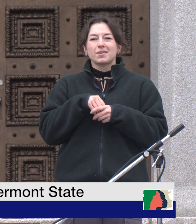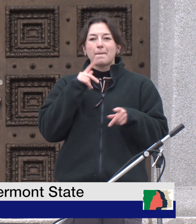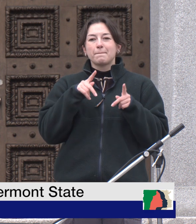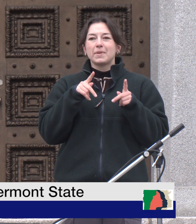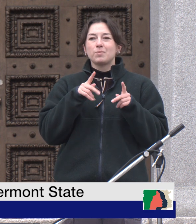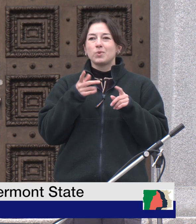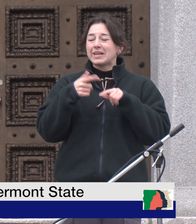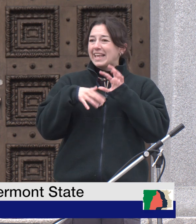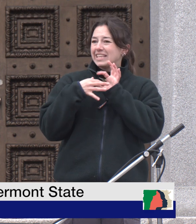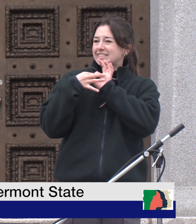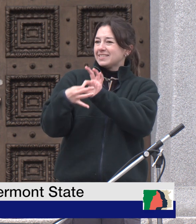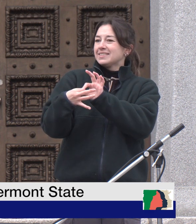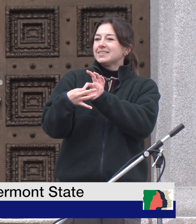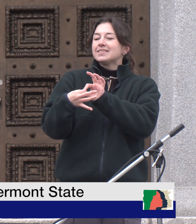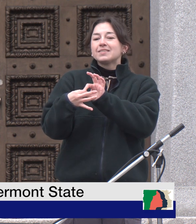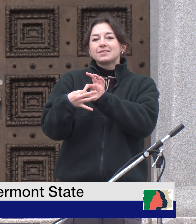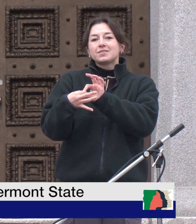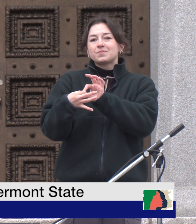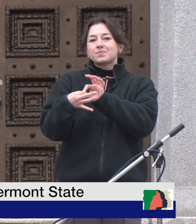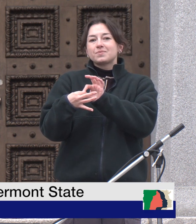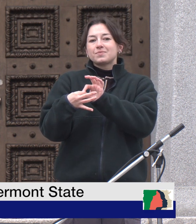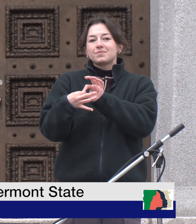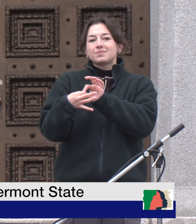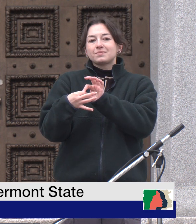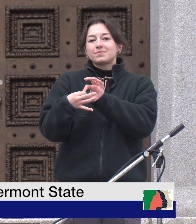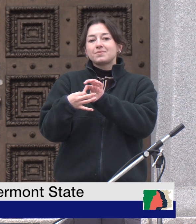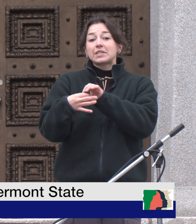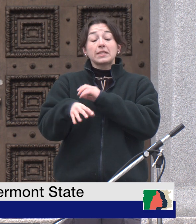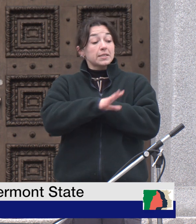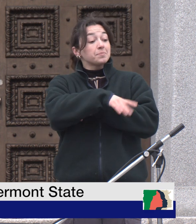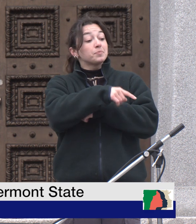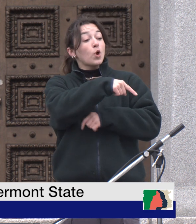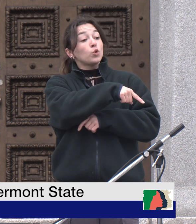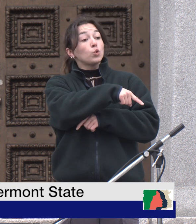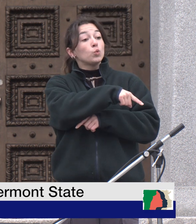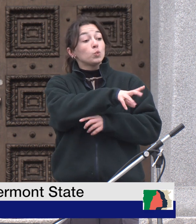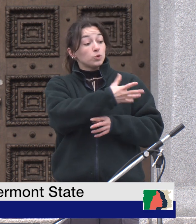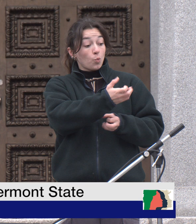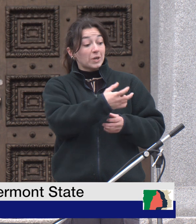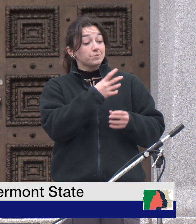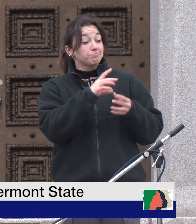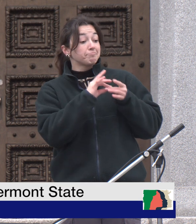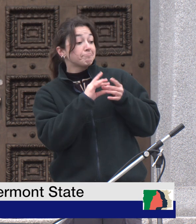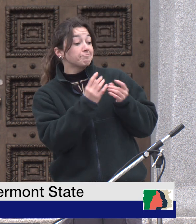struggle to relate, and they call on us to contribute in ways we have been taught we are